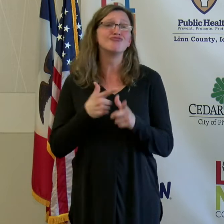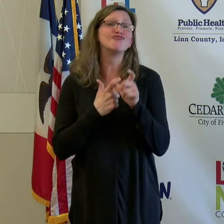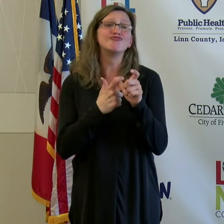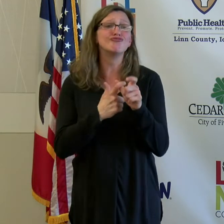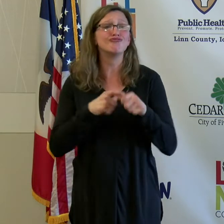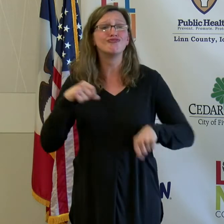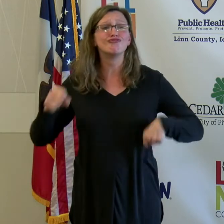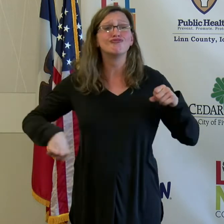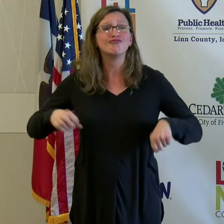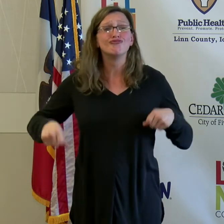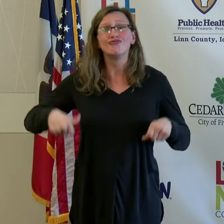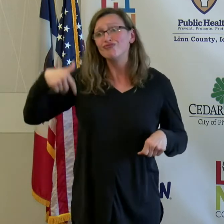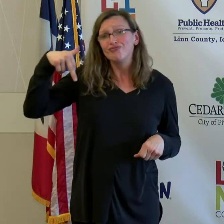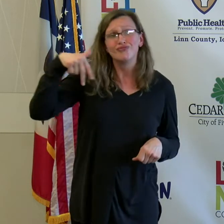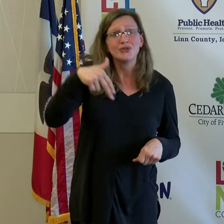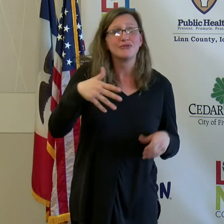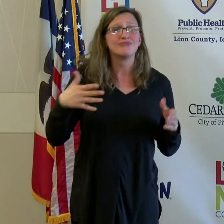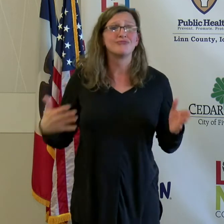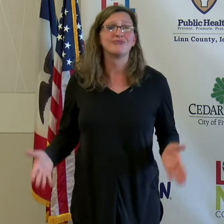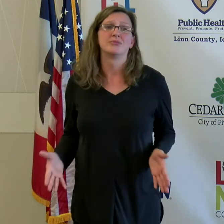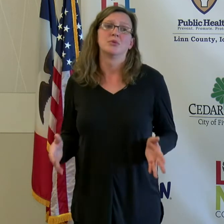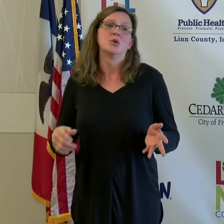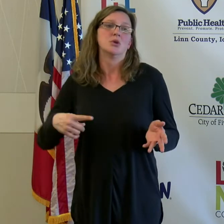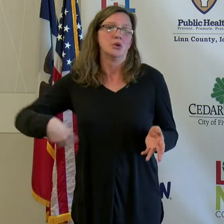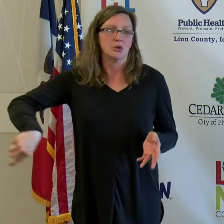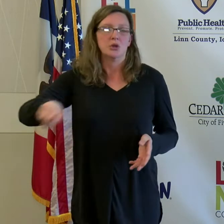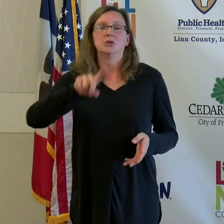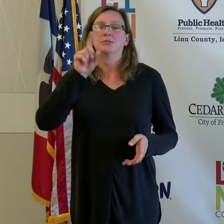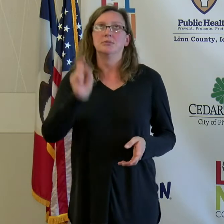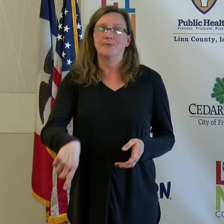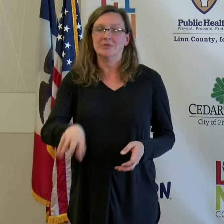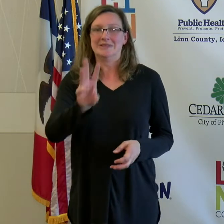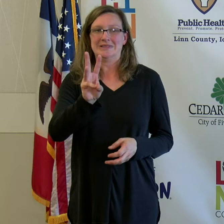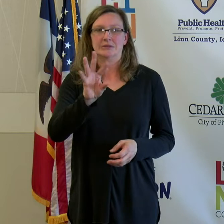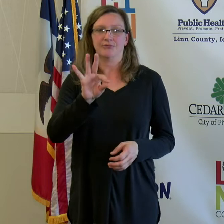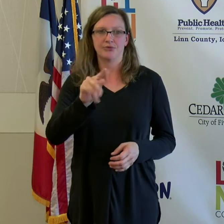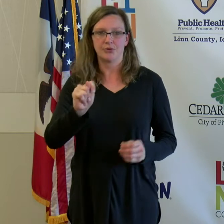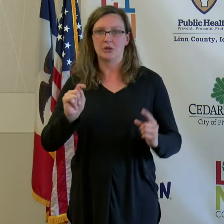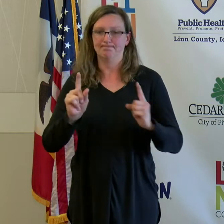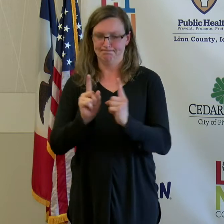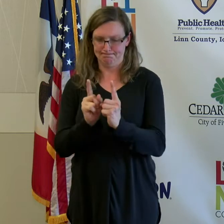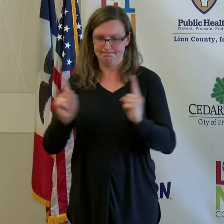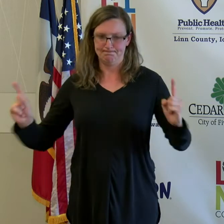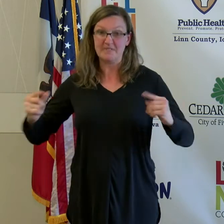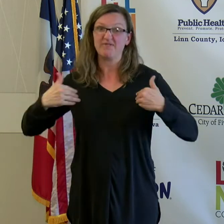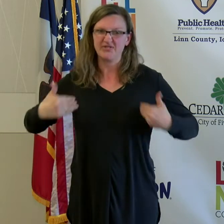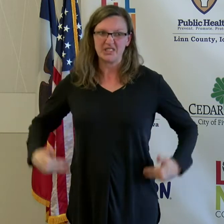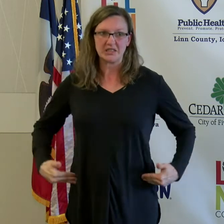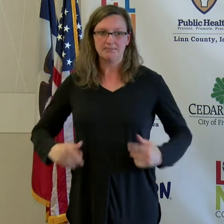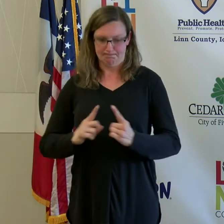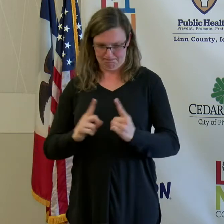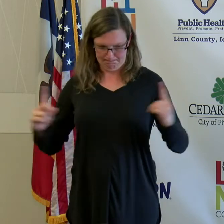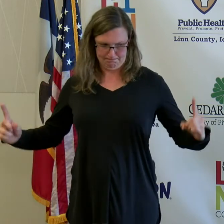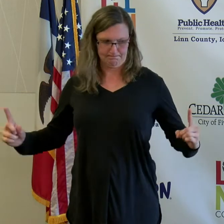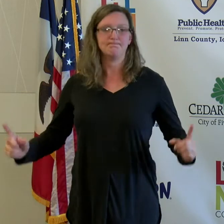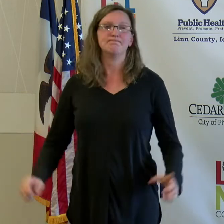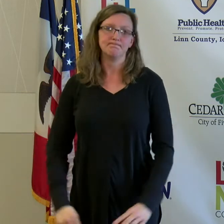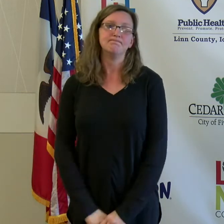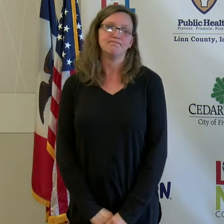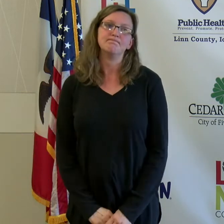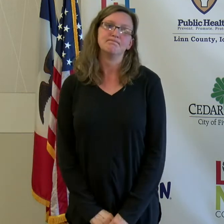users, should maintain 6 feet of distance between themselves and others, and